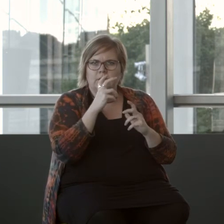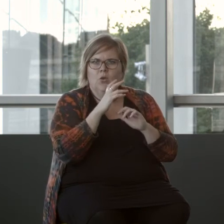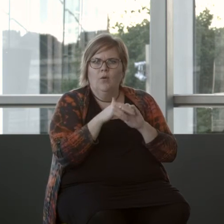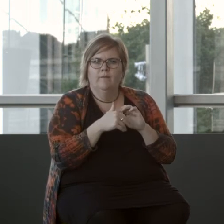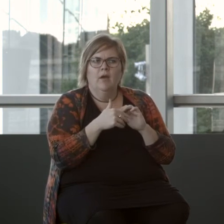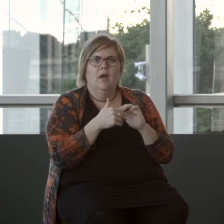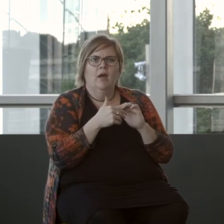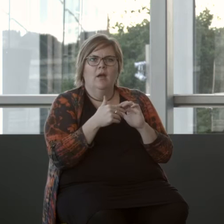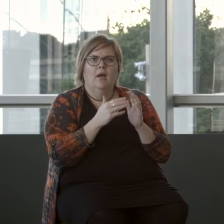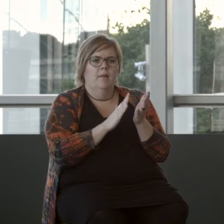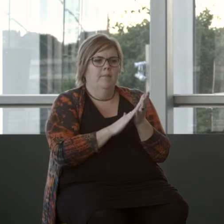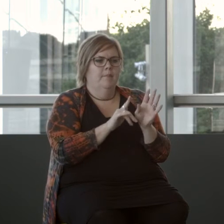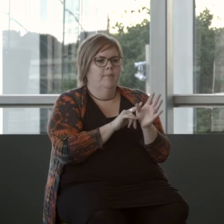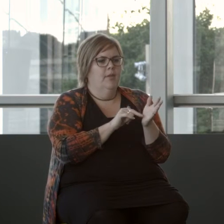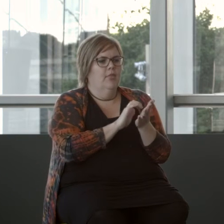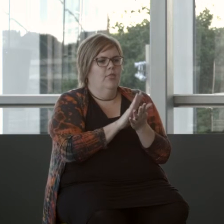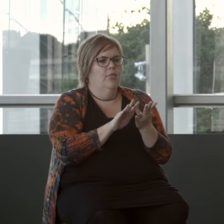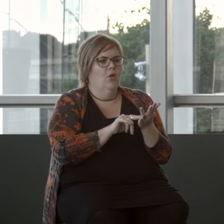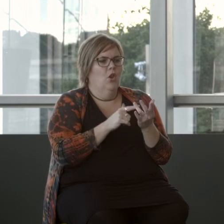about mythology? Sure.